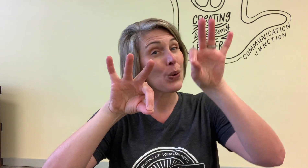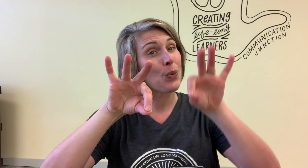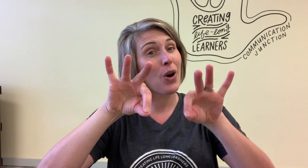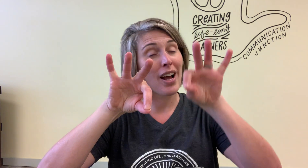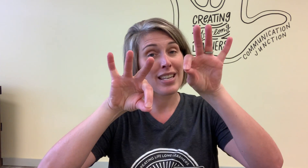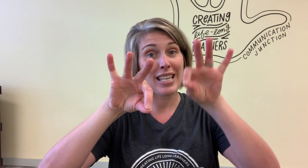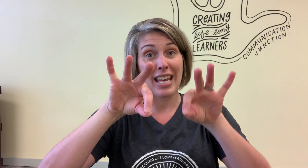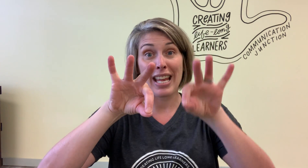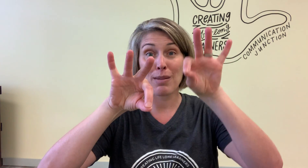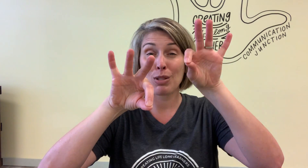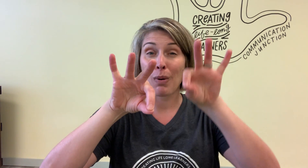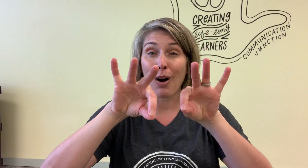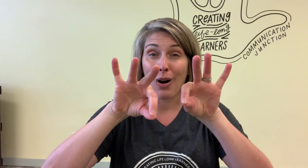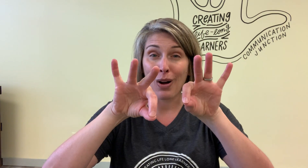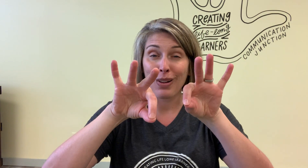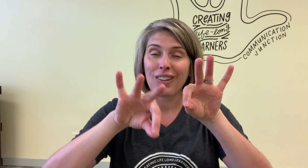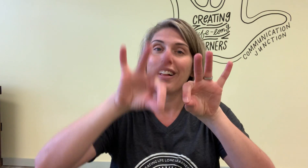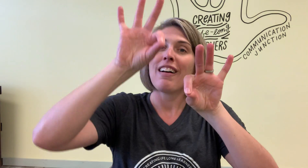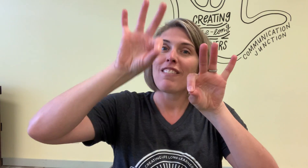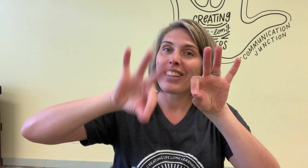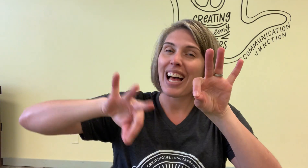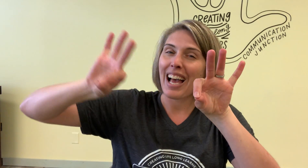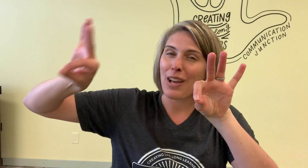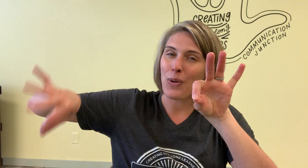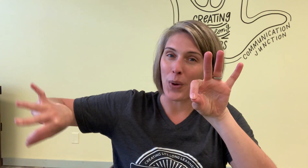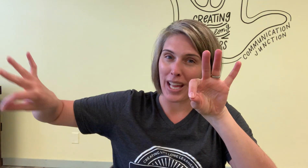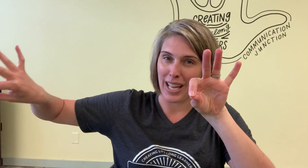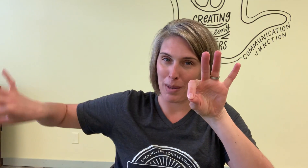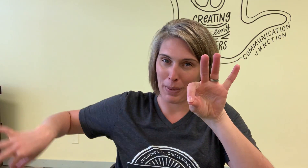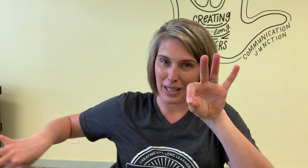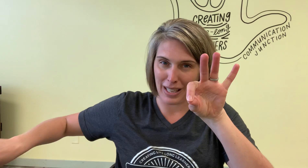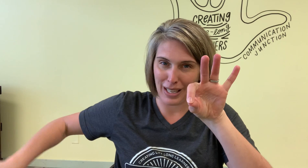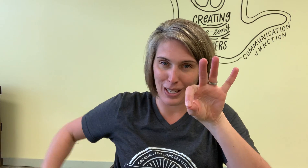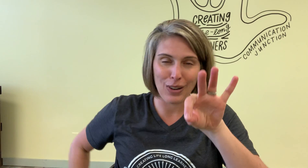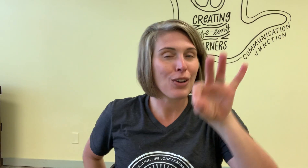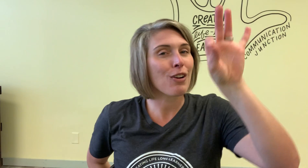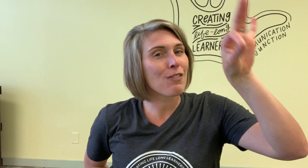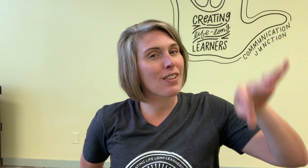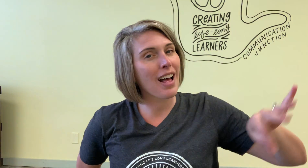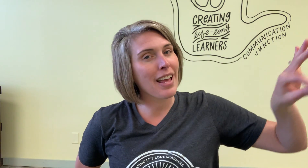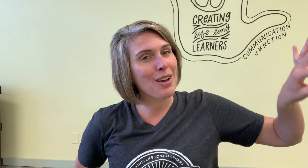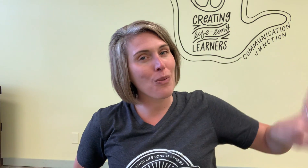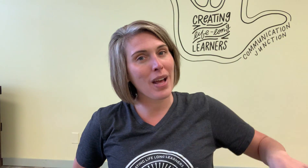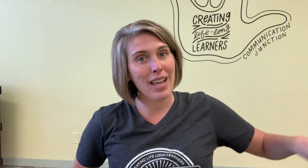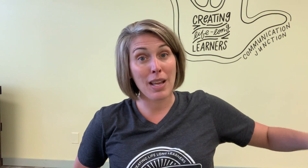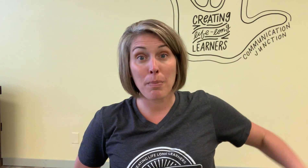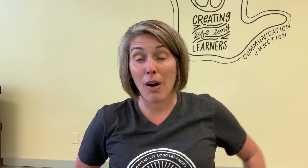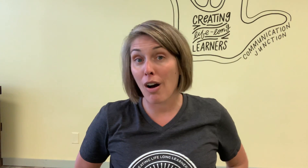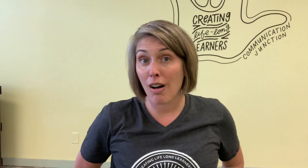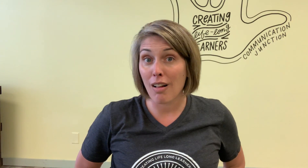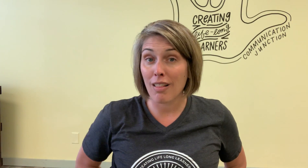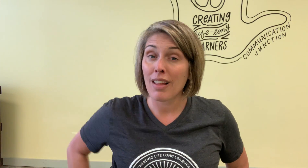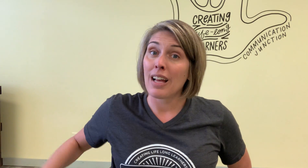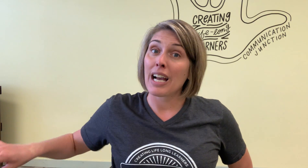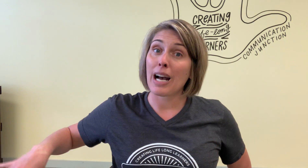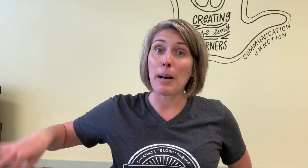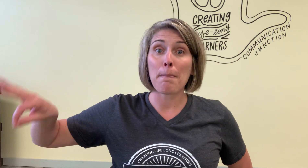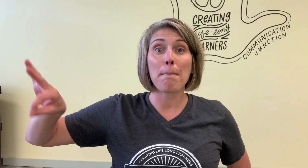Peter, one named Paul. Fly away, Peter, fly away, Paul. Come